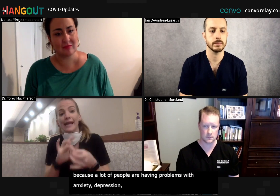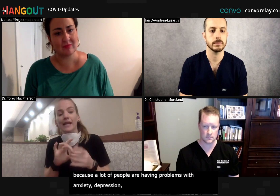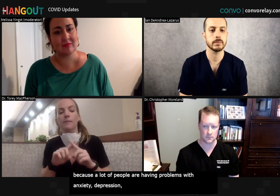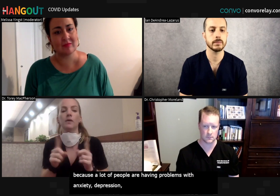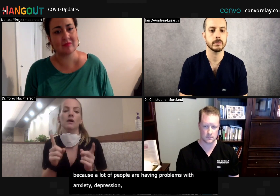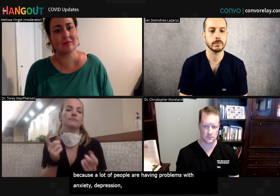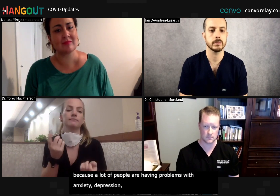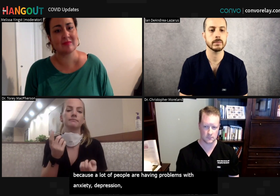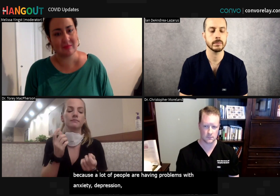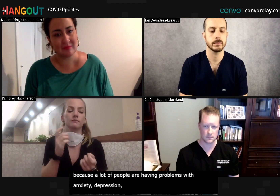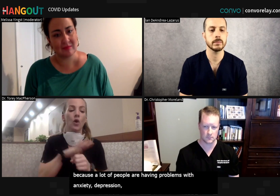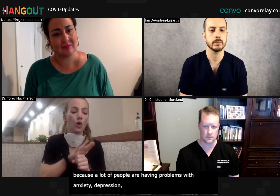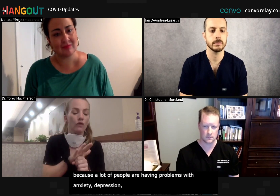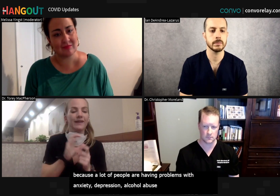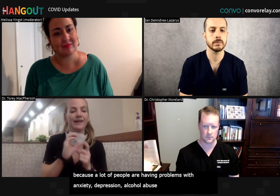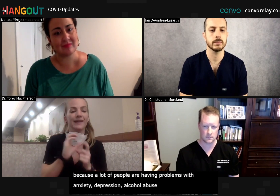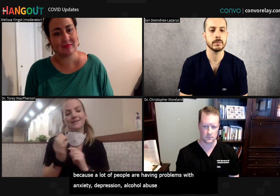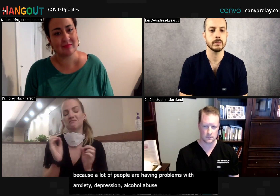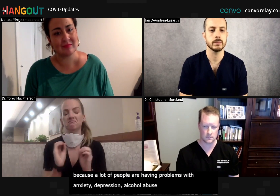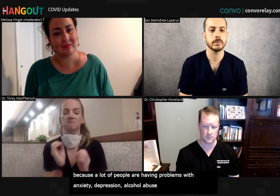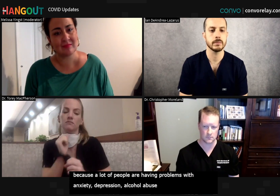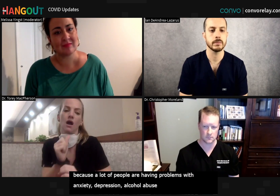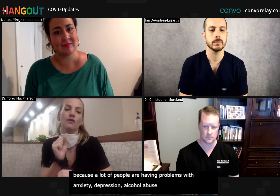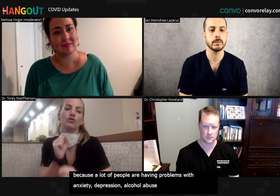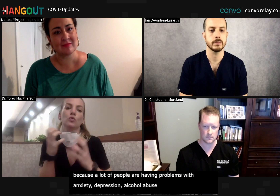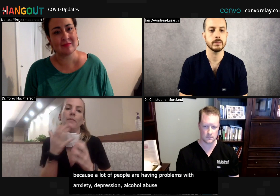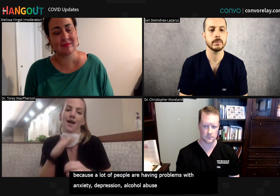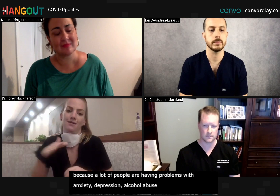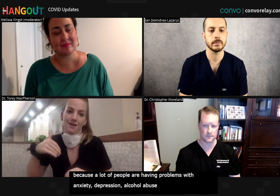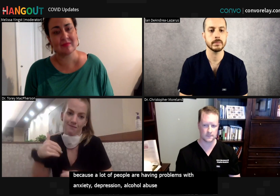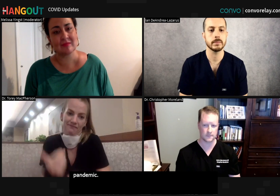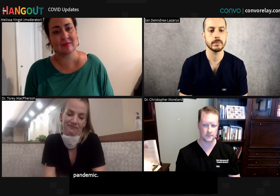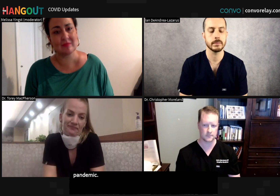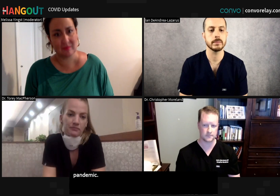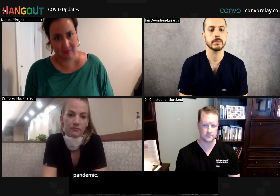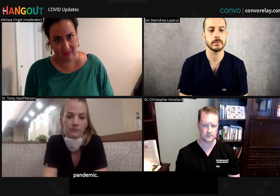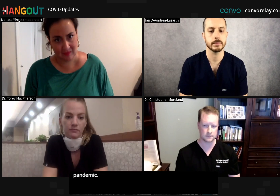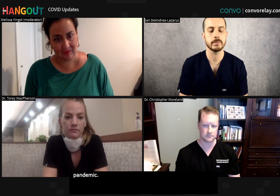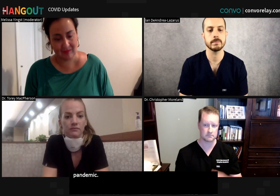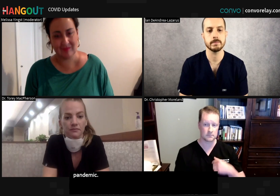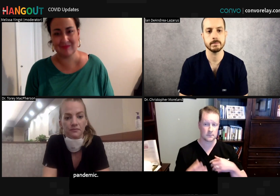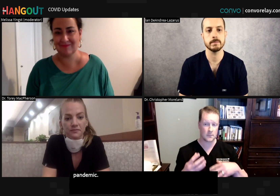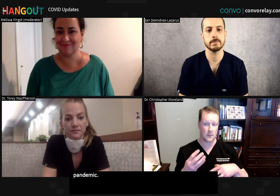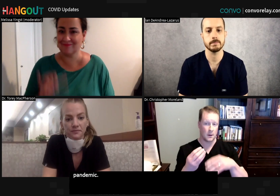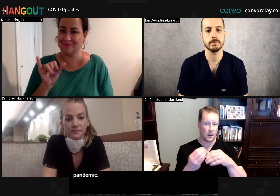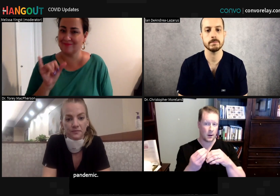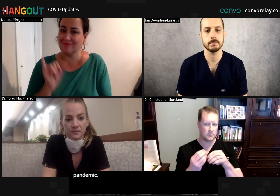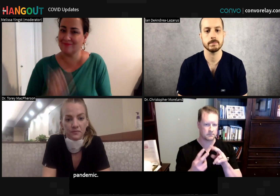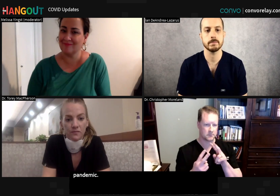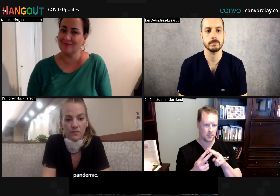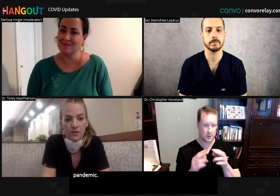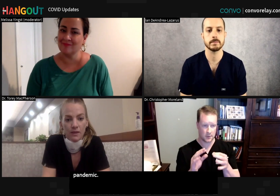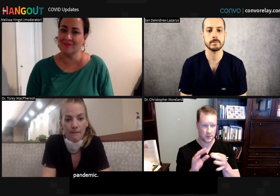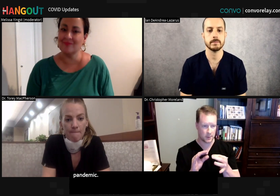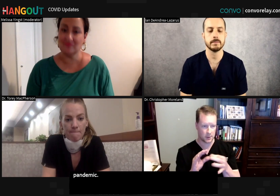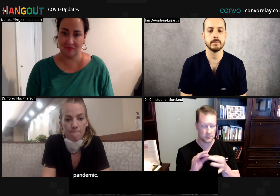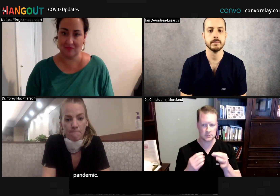of the pandemic. And so COVID cases, we're not seeing a peak yet, but we have been seeing a peak in these other